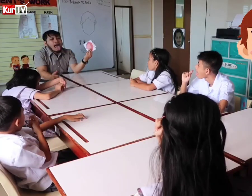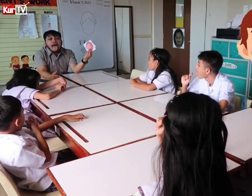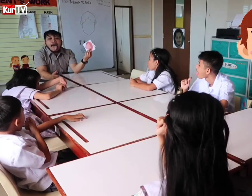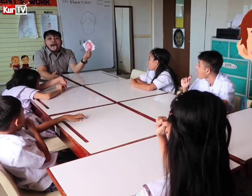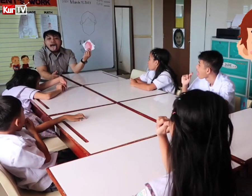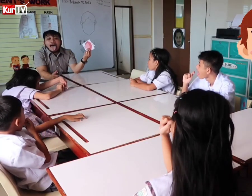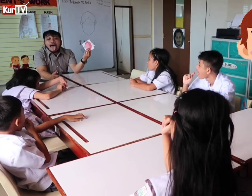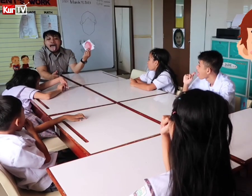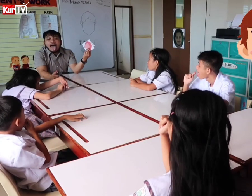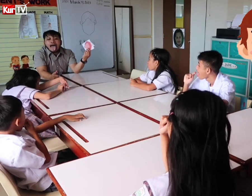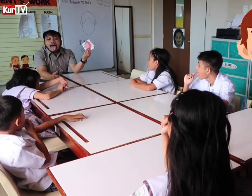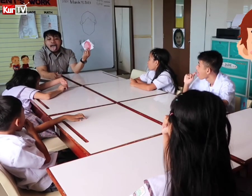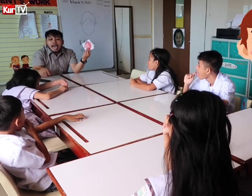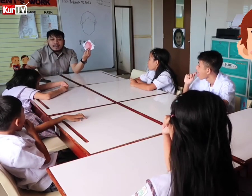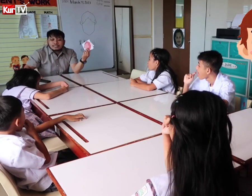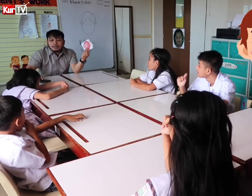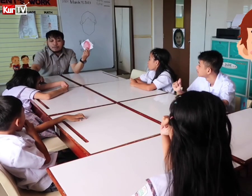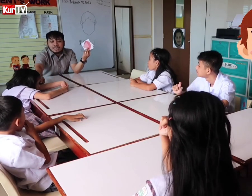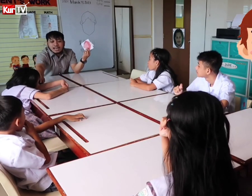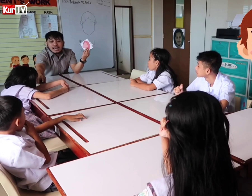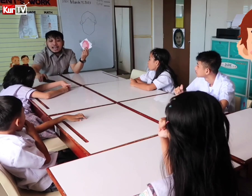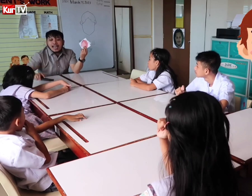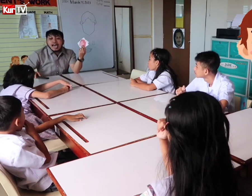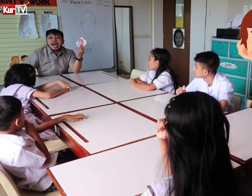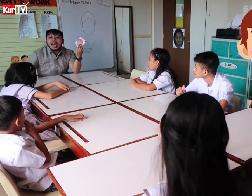A. Sabrina. A.